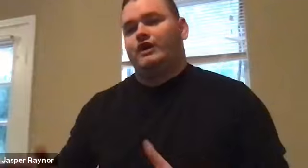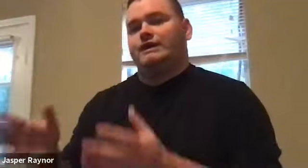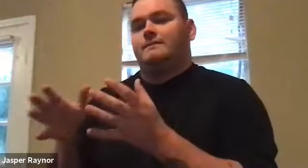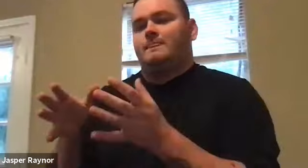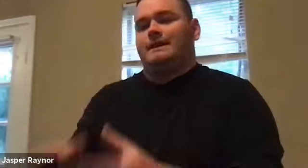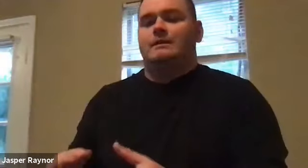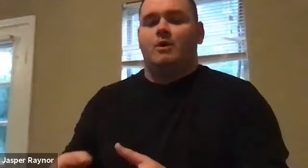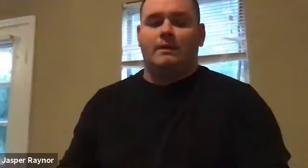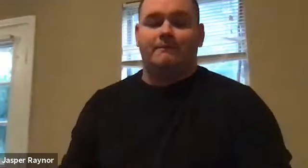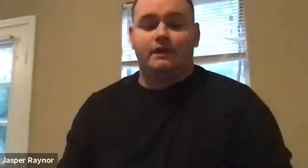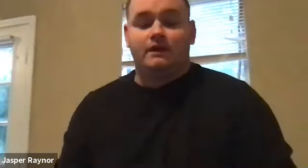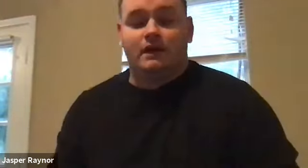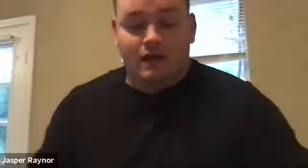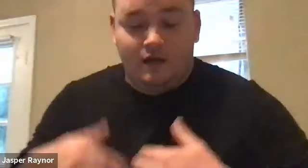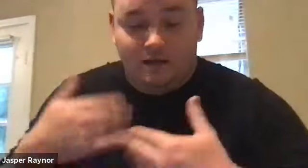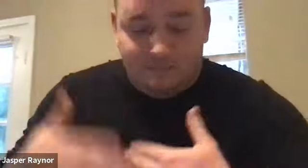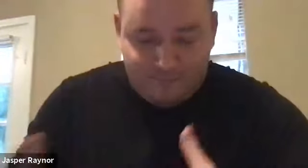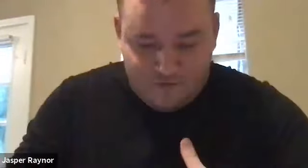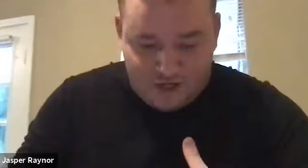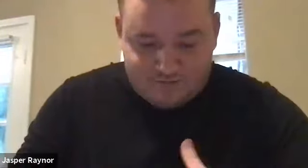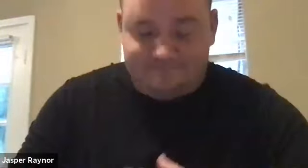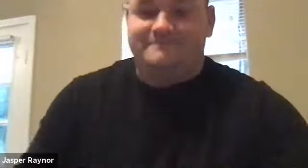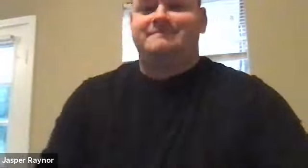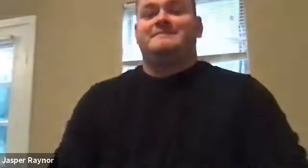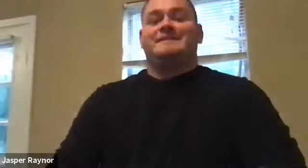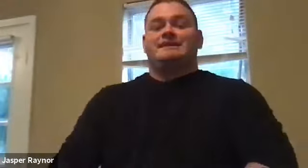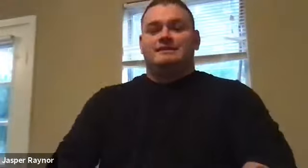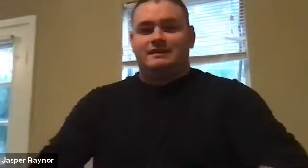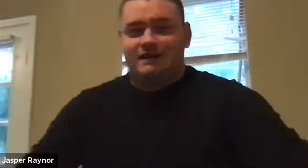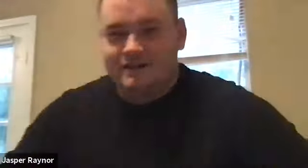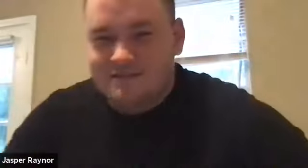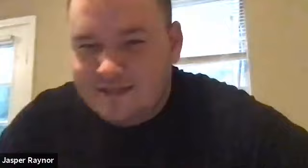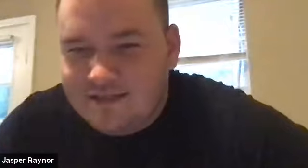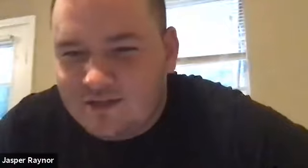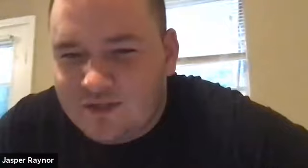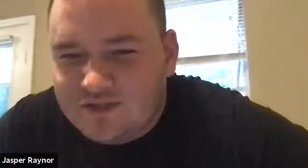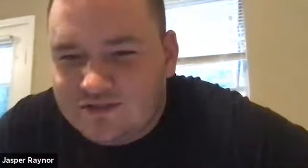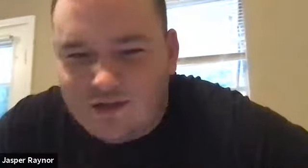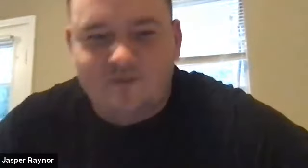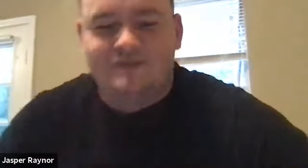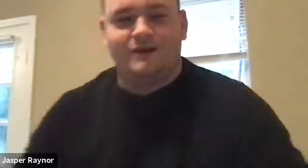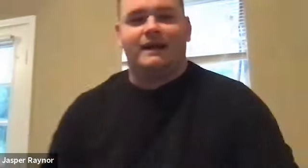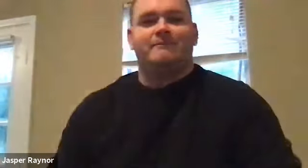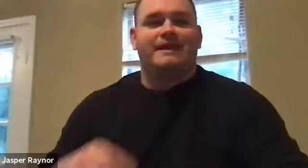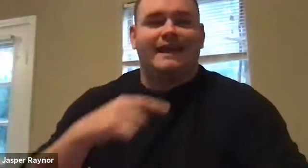occurring in the moment. Moving on. Did I get another question? No. Okay. What's the